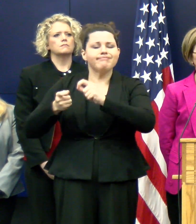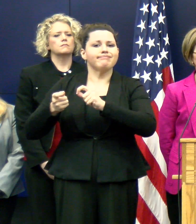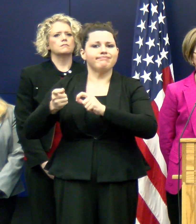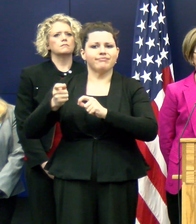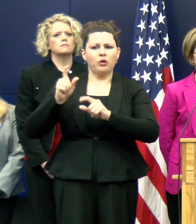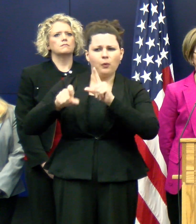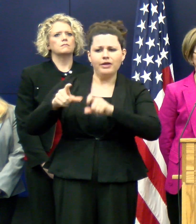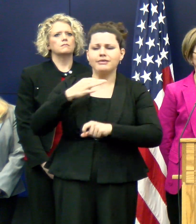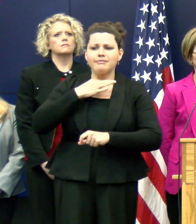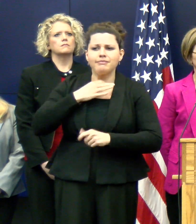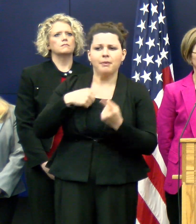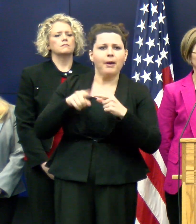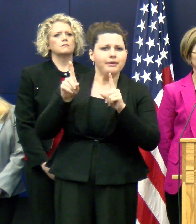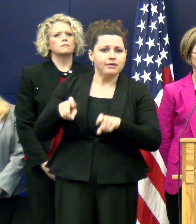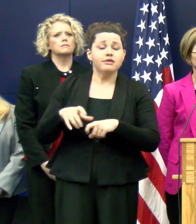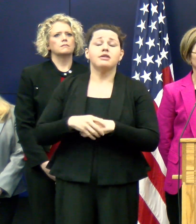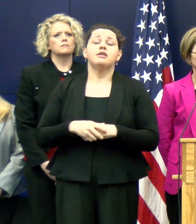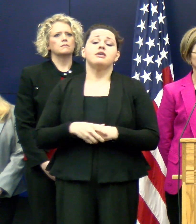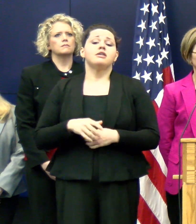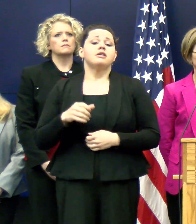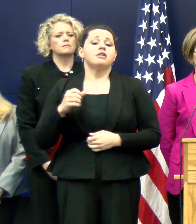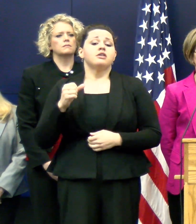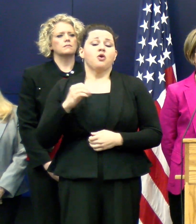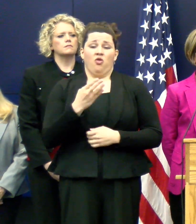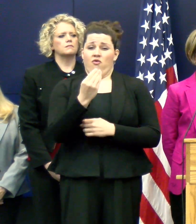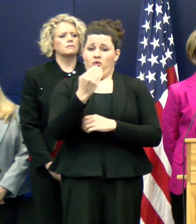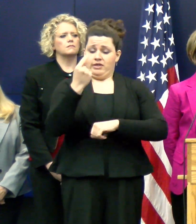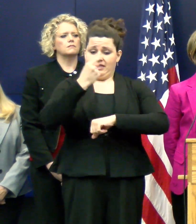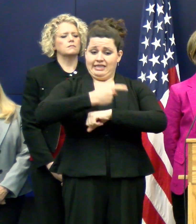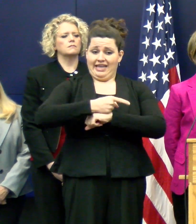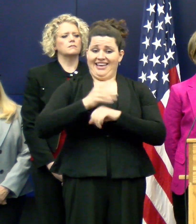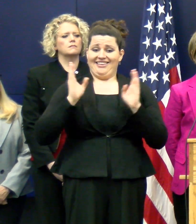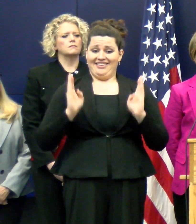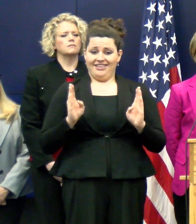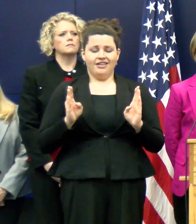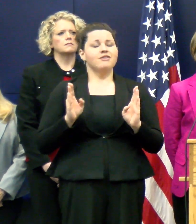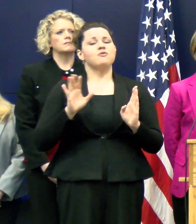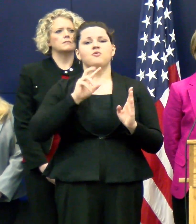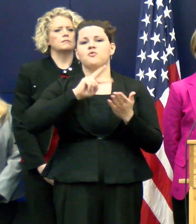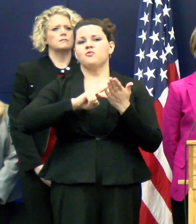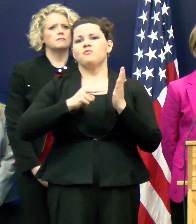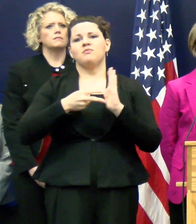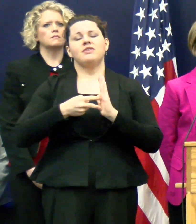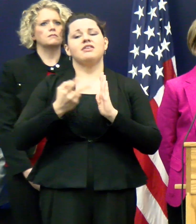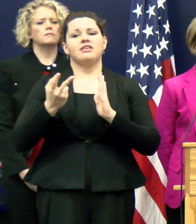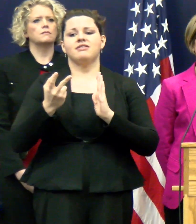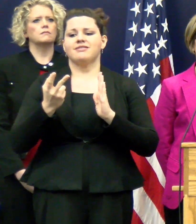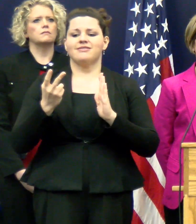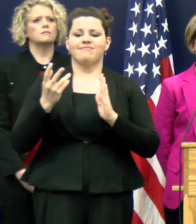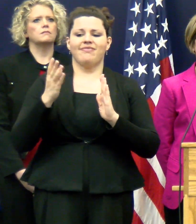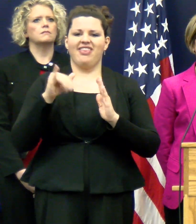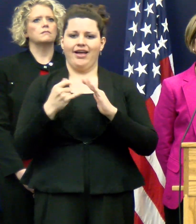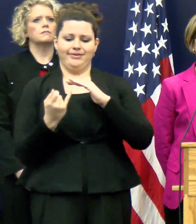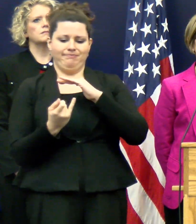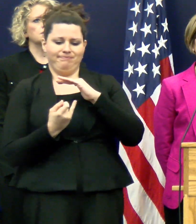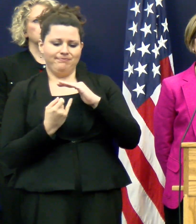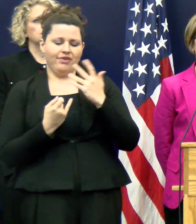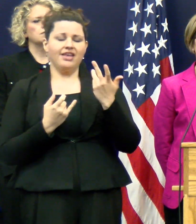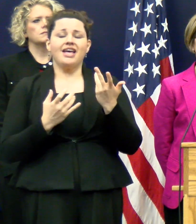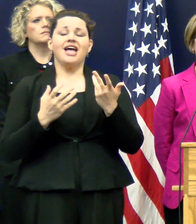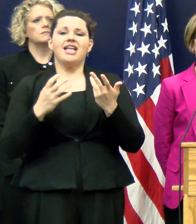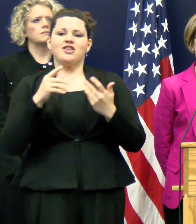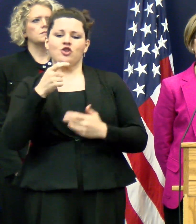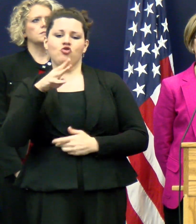around testing in particular. So the 14-day piece, I think, really refers to what we would consider sort of an incubation period.